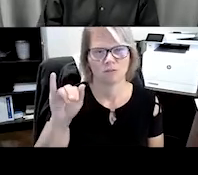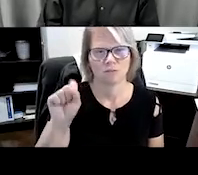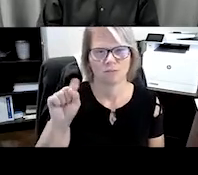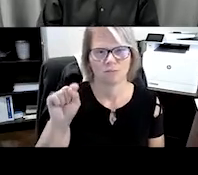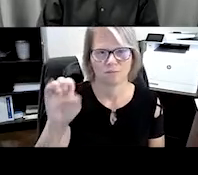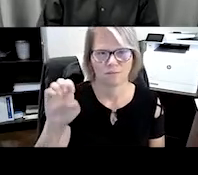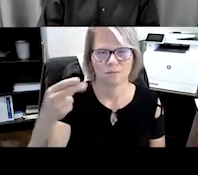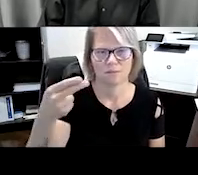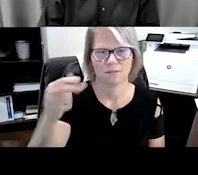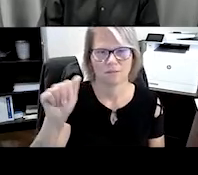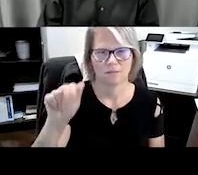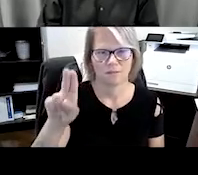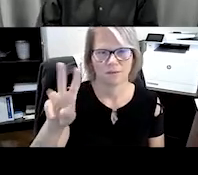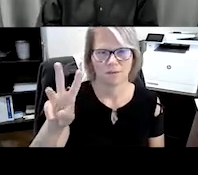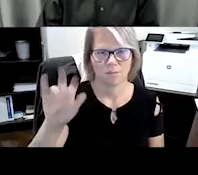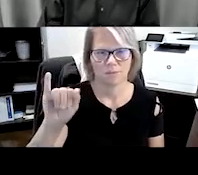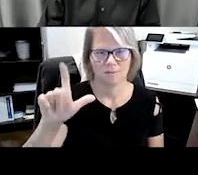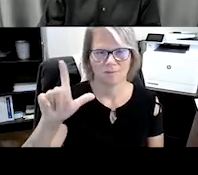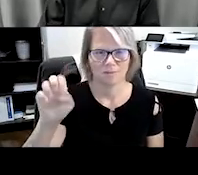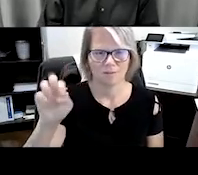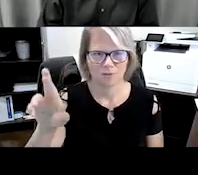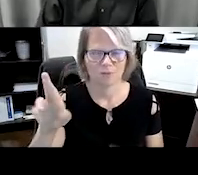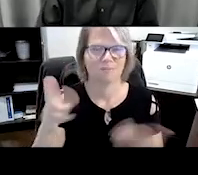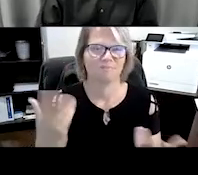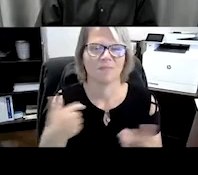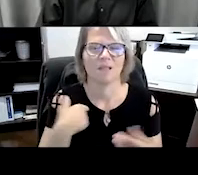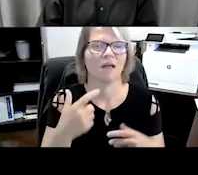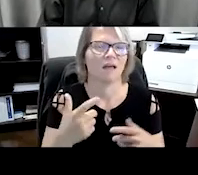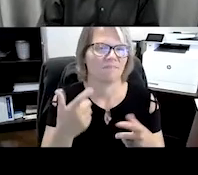And hi, I'm Christie Hauwiller,